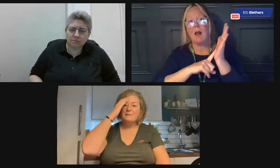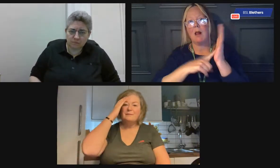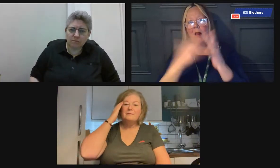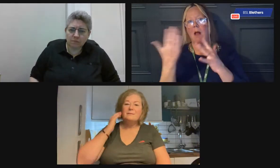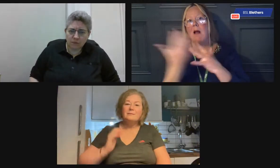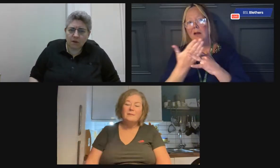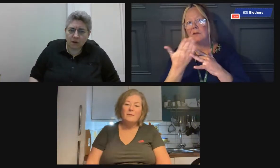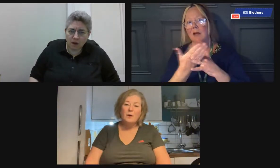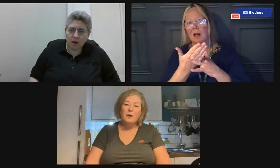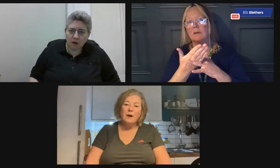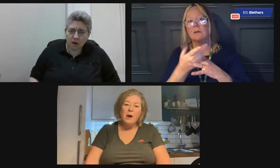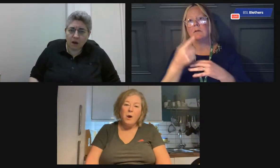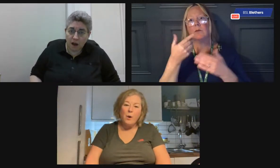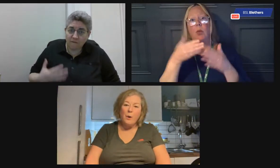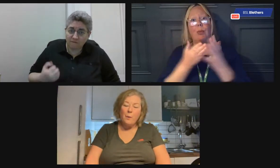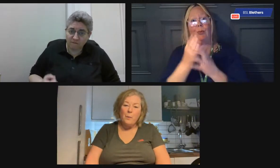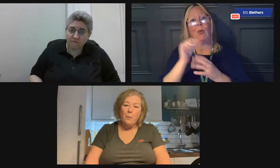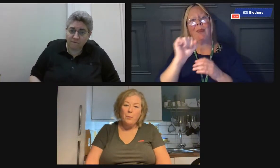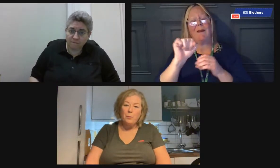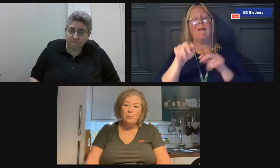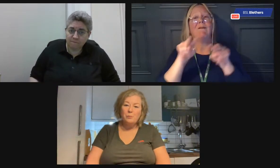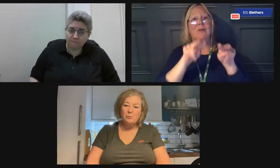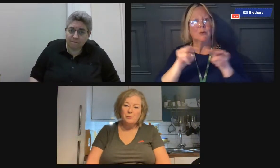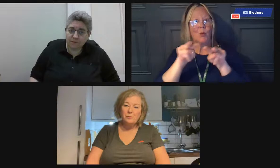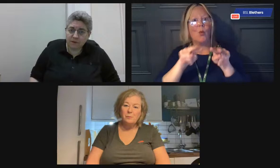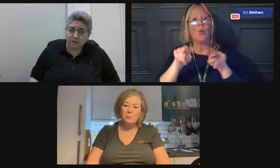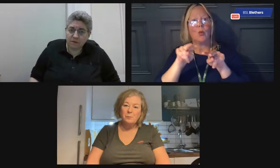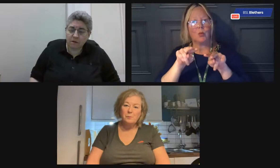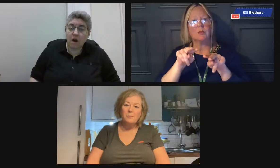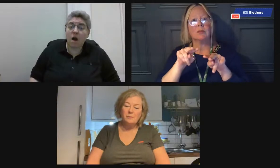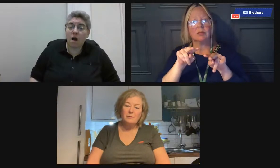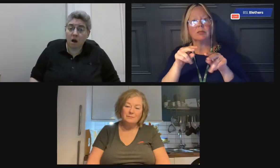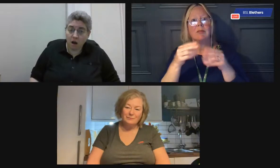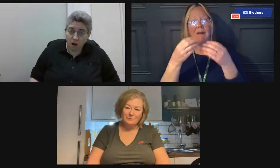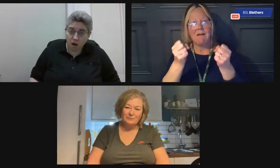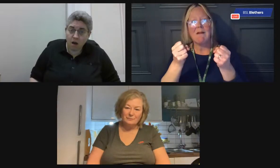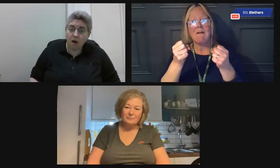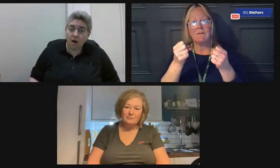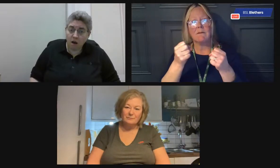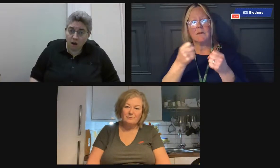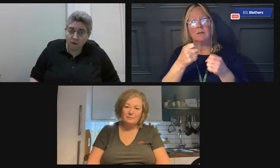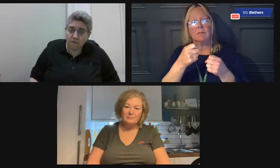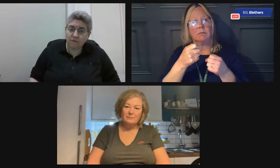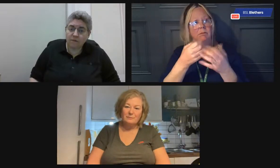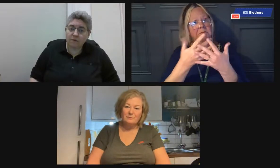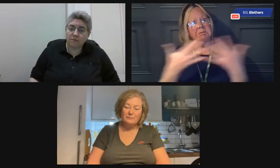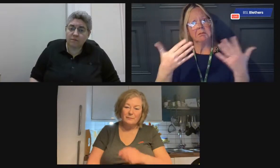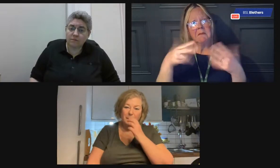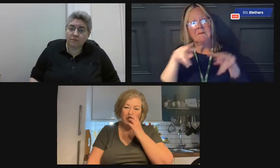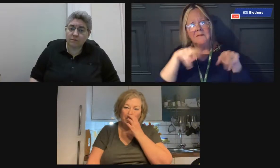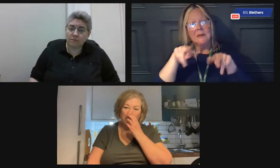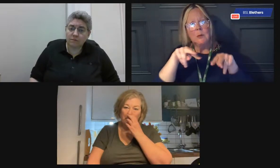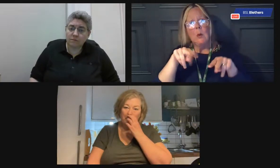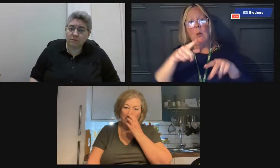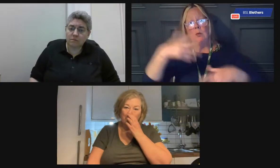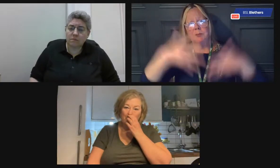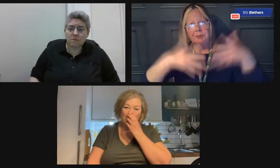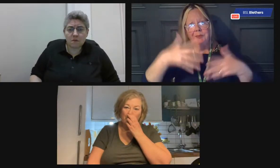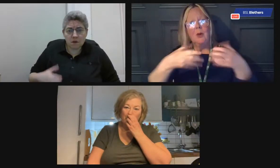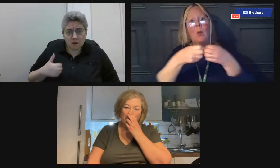improve access in BSL. They're working on that through producing videos,